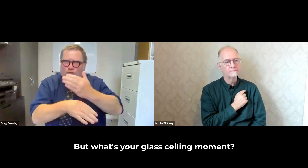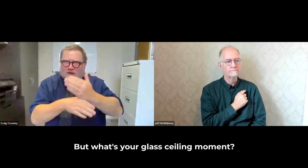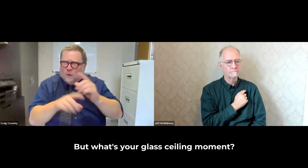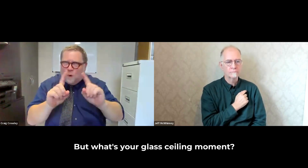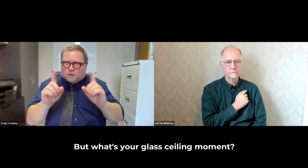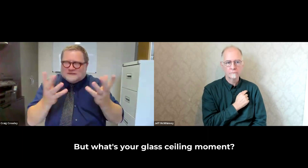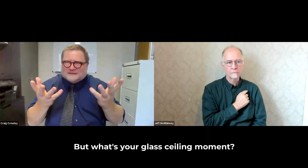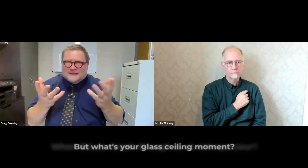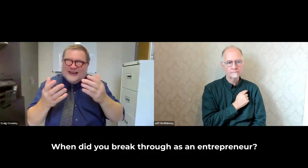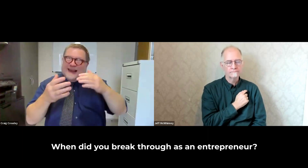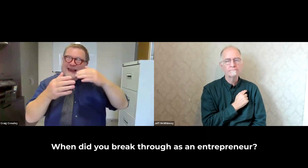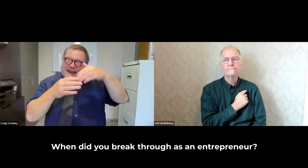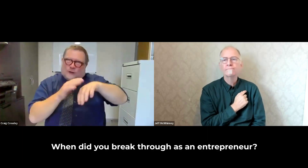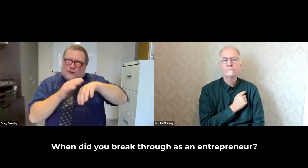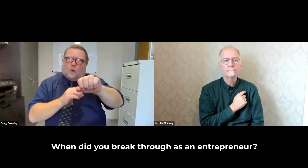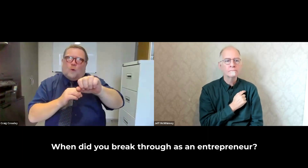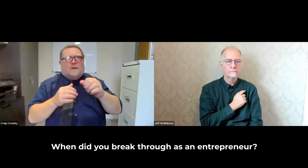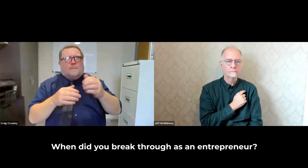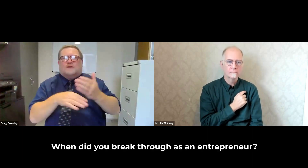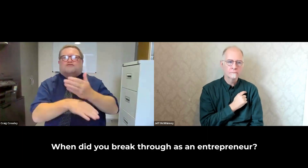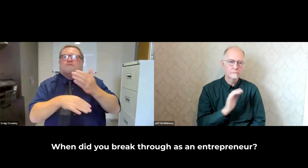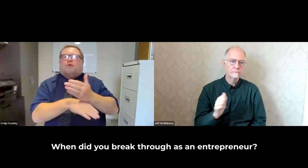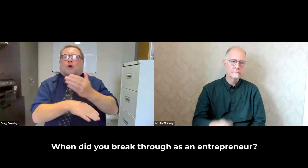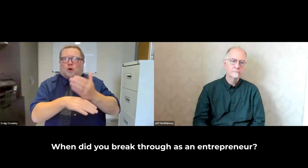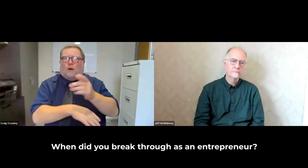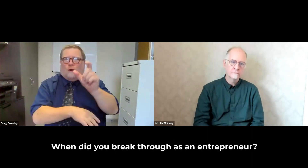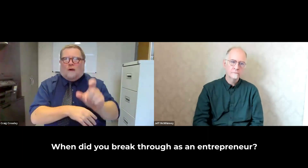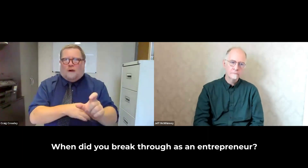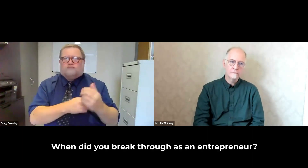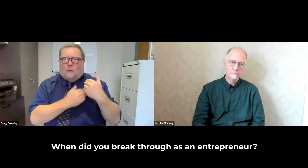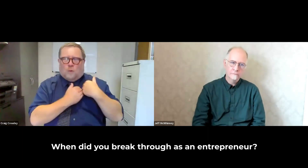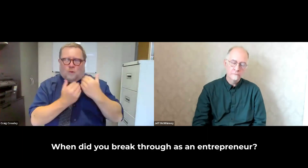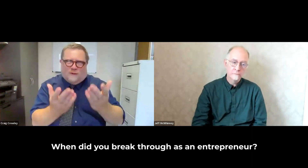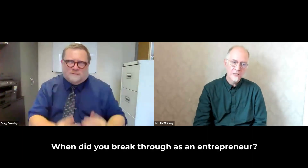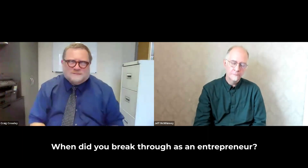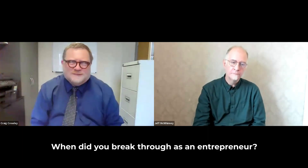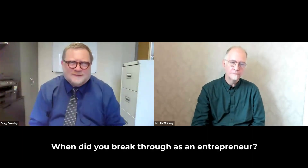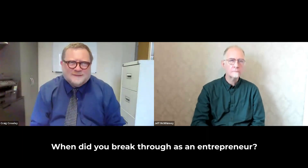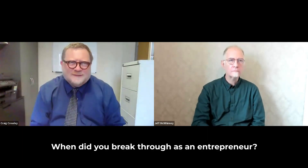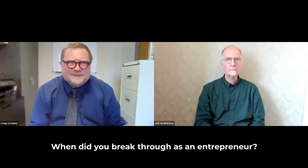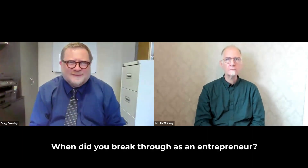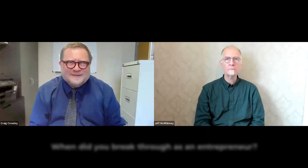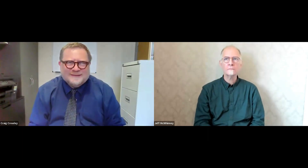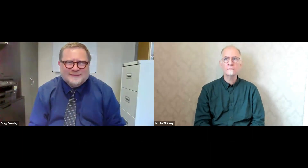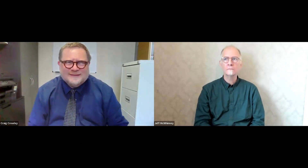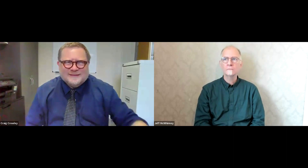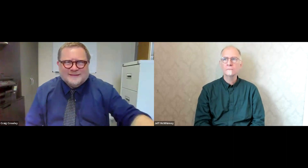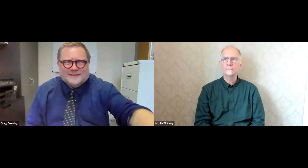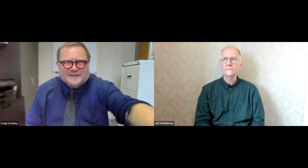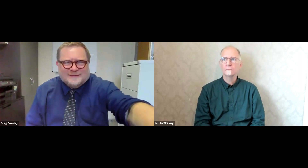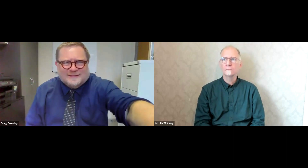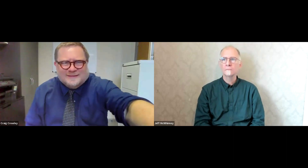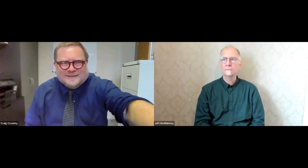what's your glass ceiling moment? When did you break through in as an entrepreneur?